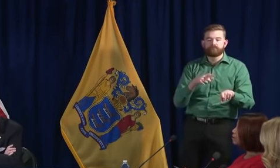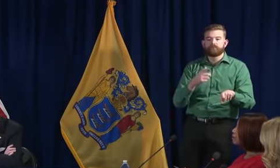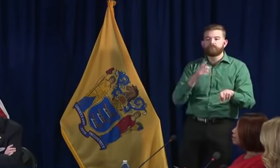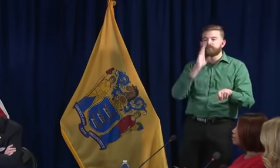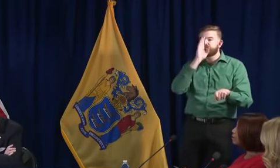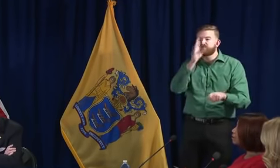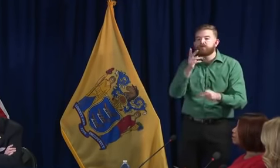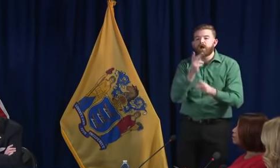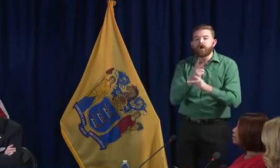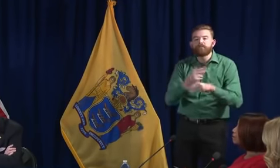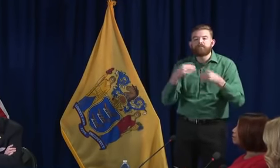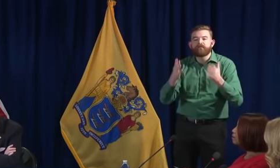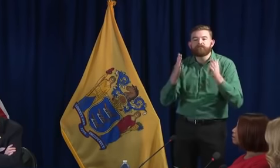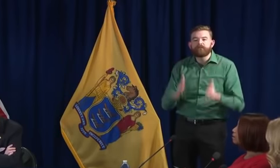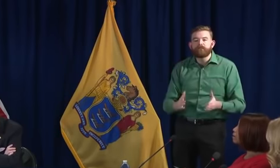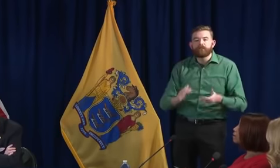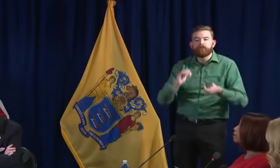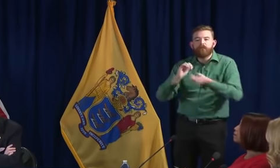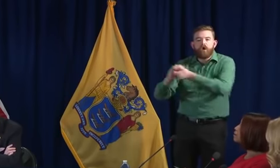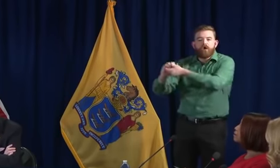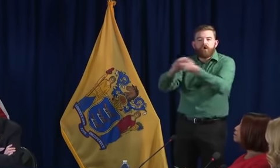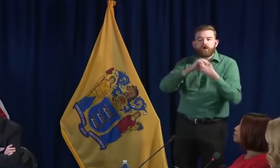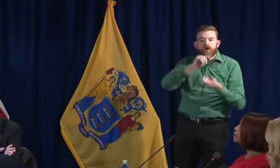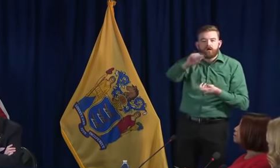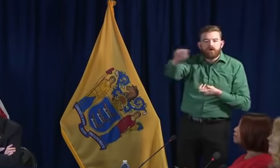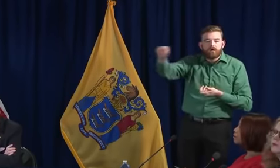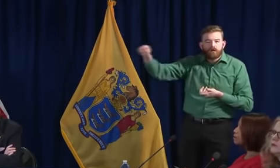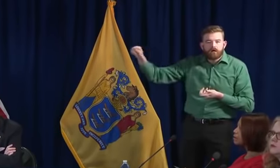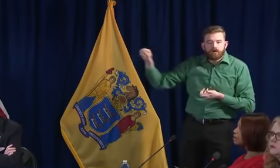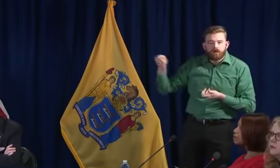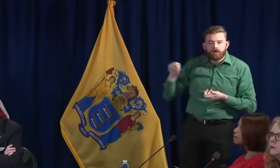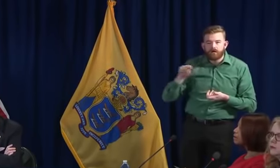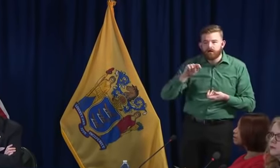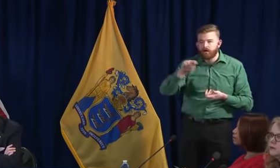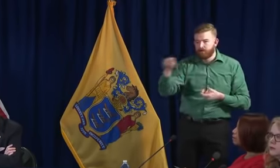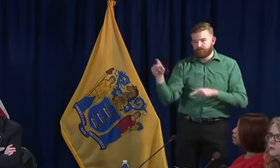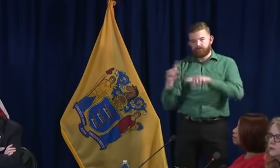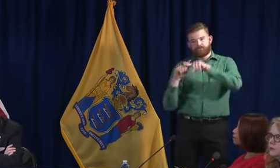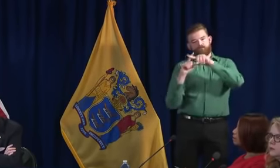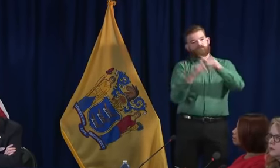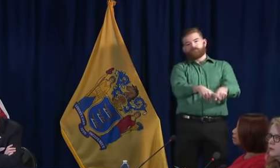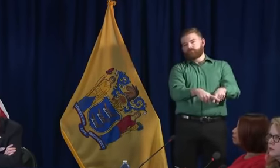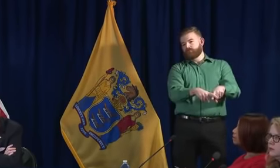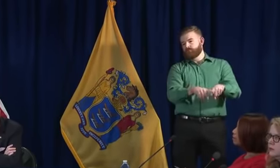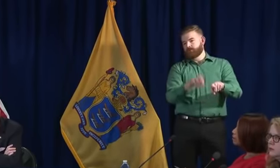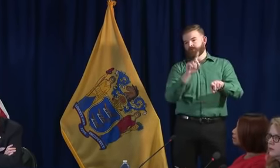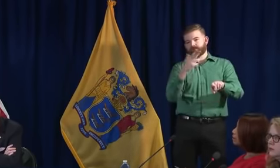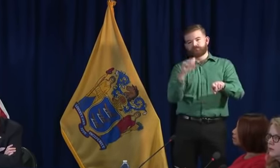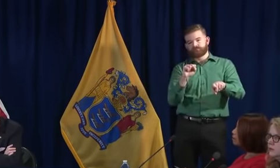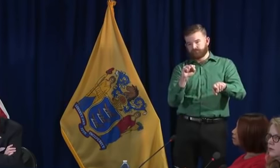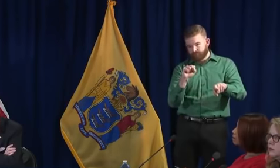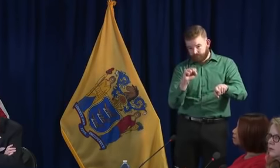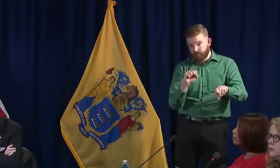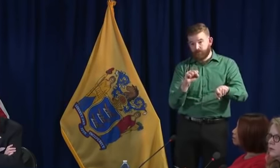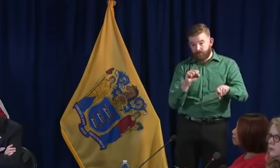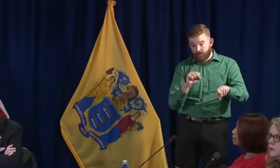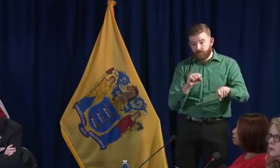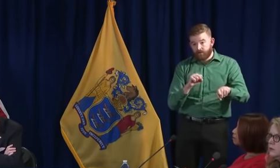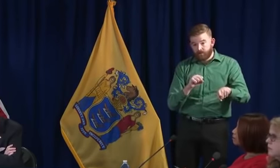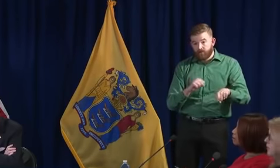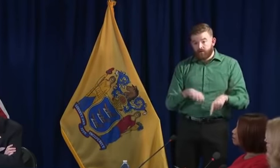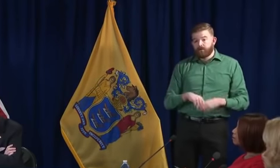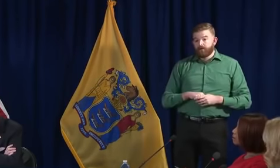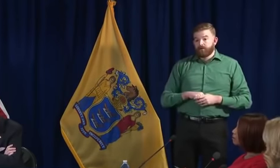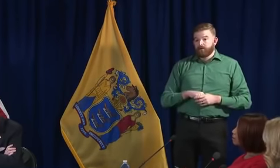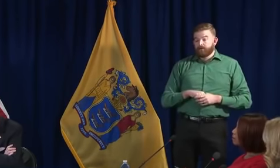daily life. Many of these residents are considered especially vulnerable to coronavirus. It is imperative that we do